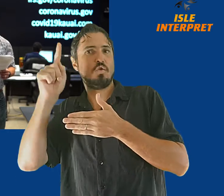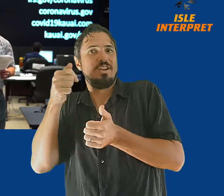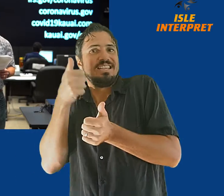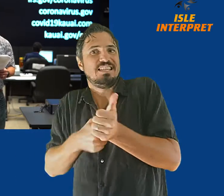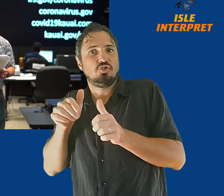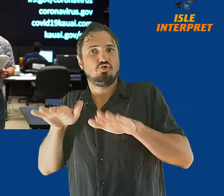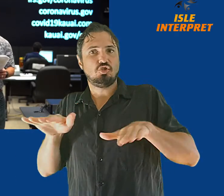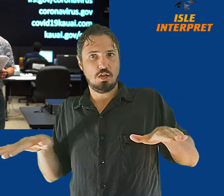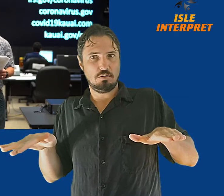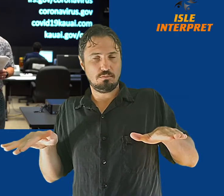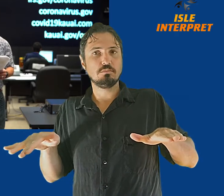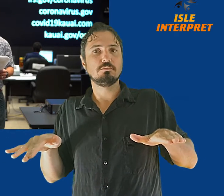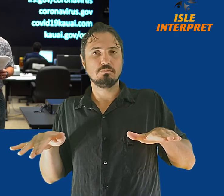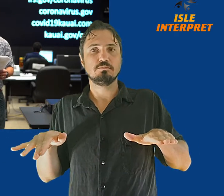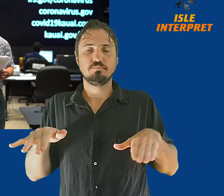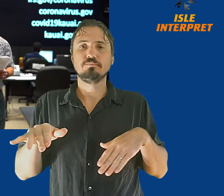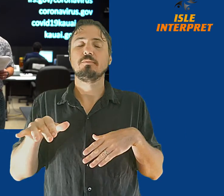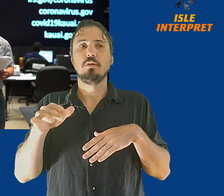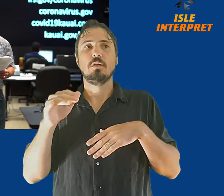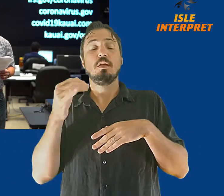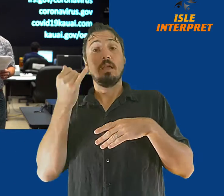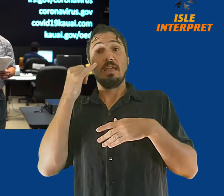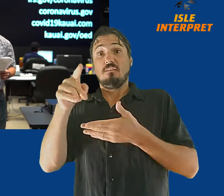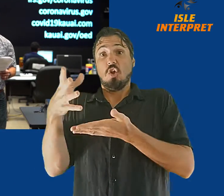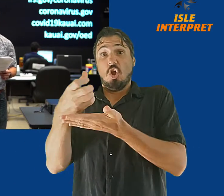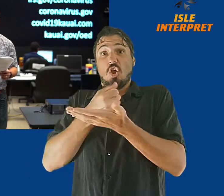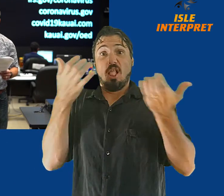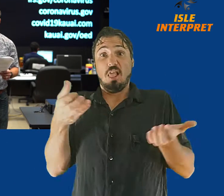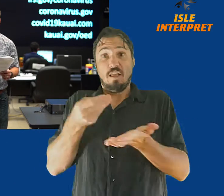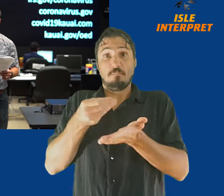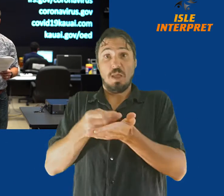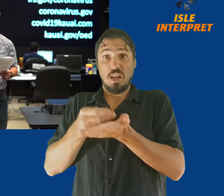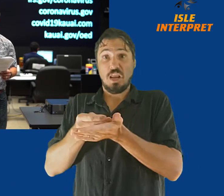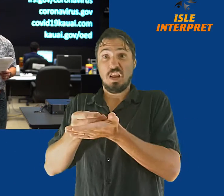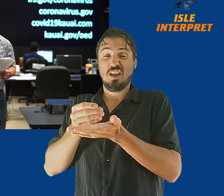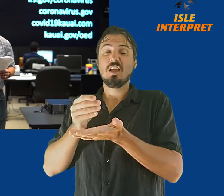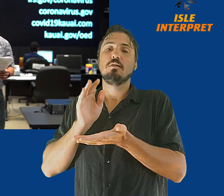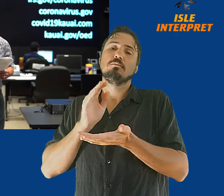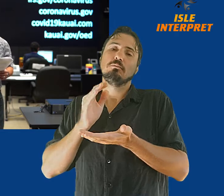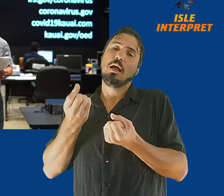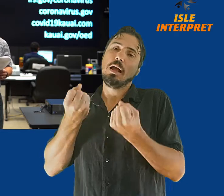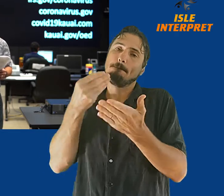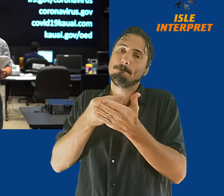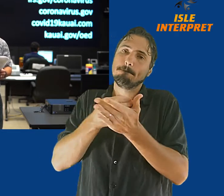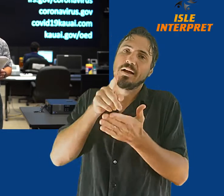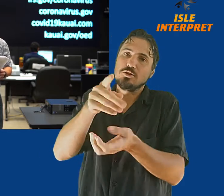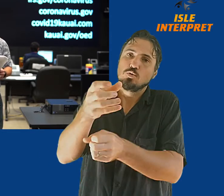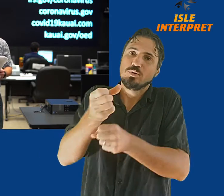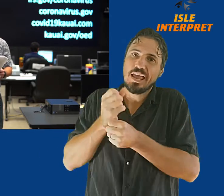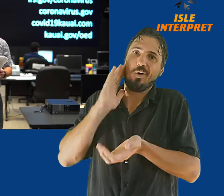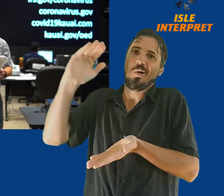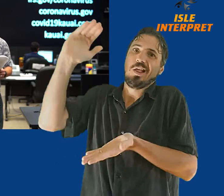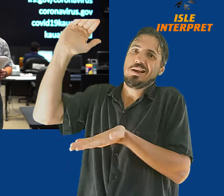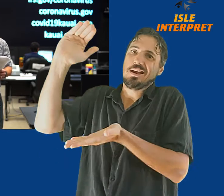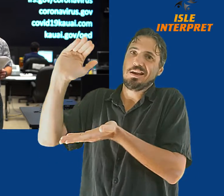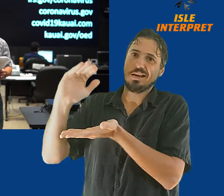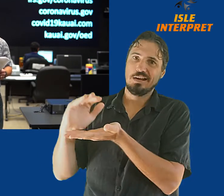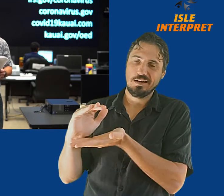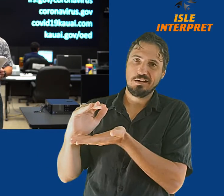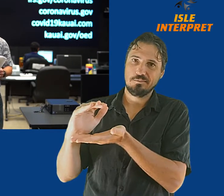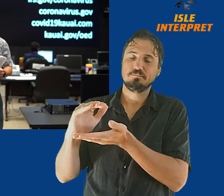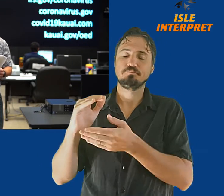repost a calculator made by the Washington Post on our Facebook page that can help calculate what you may be eligible to